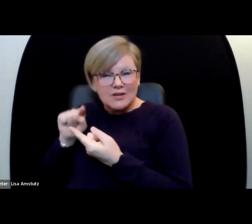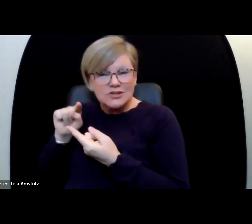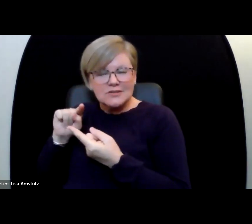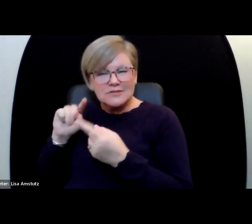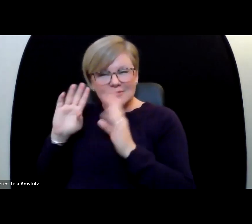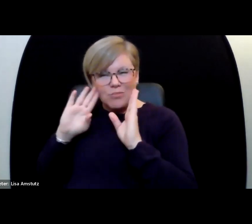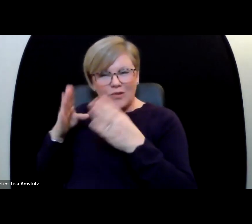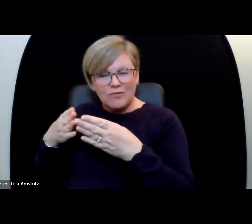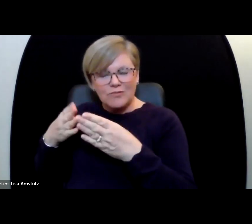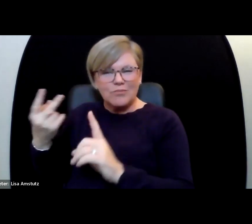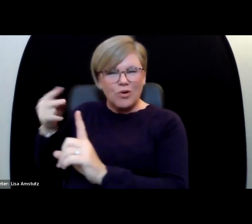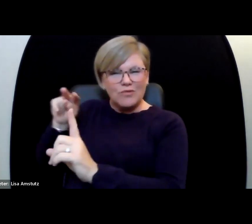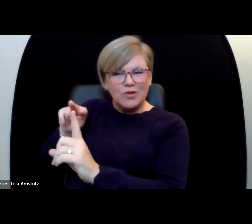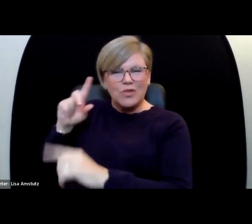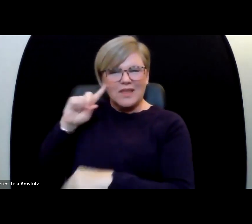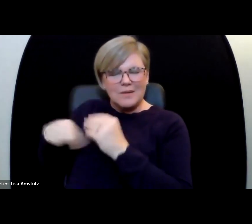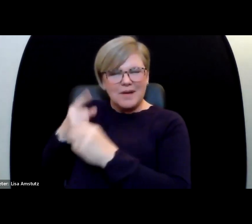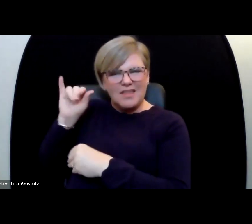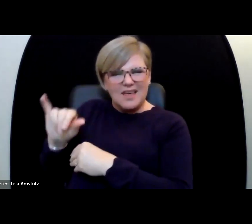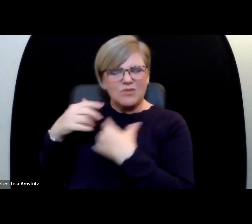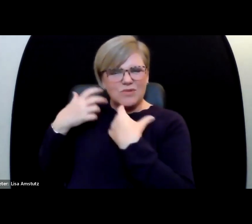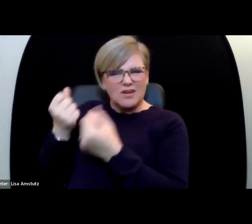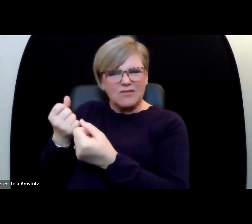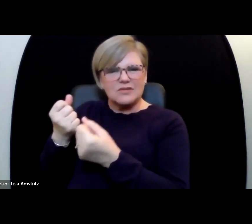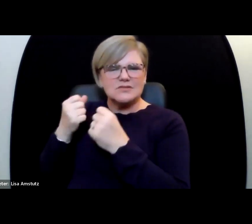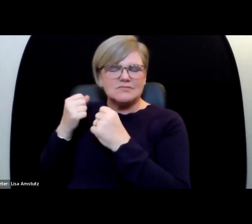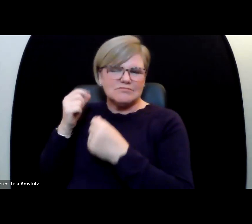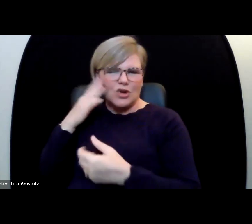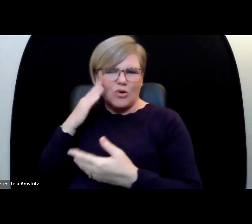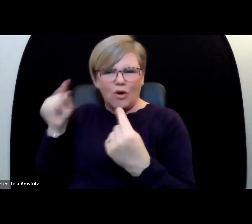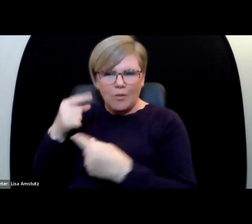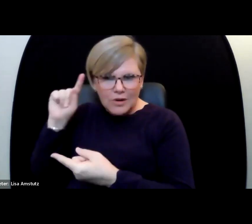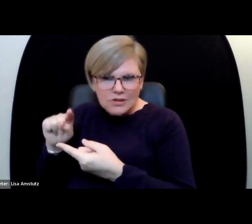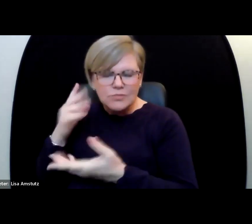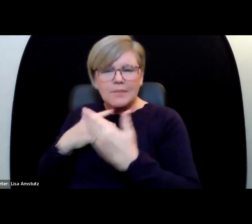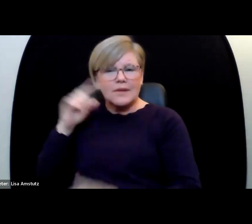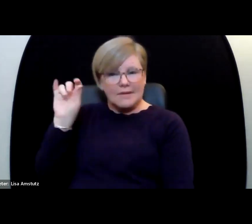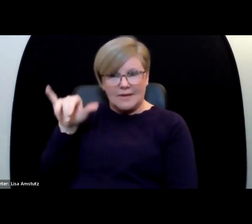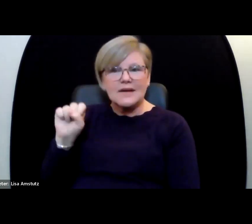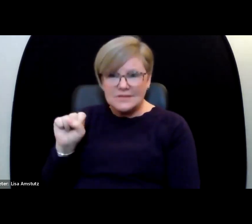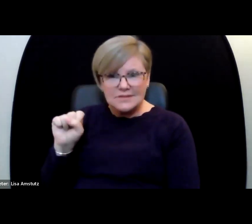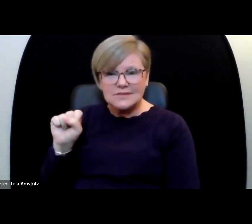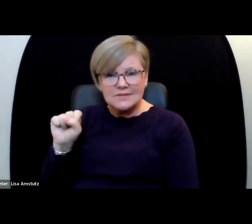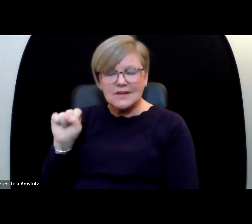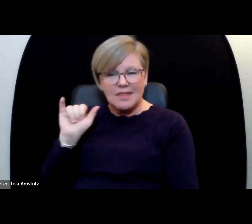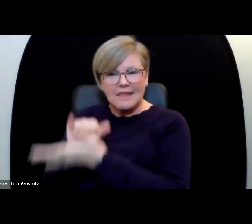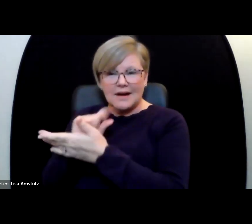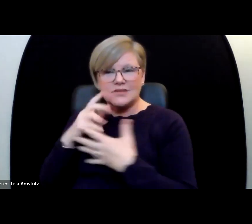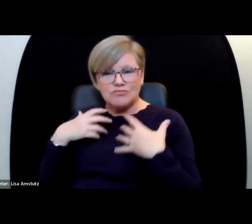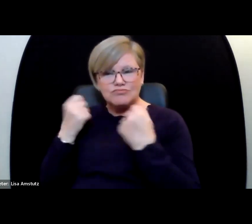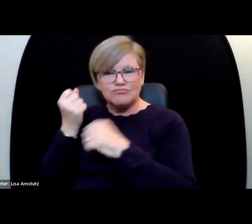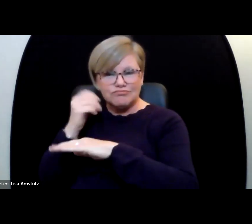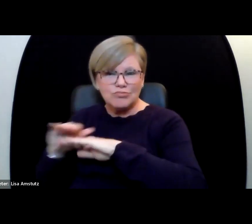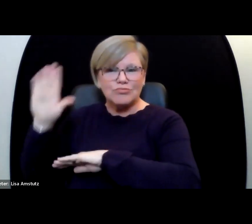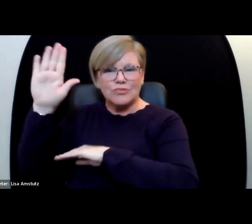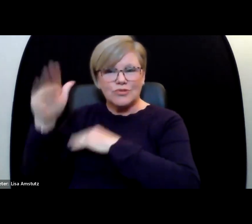do view addiction in terms of harm reduction and recovery in terms of harm reduction, then probably yes, looking at it more from the